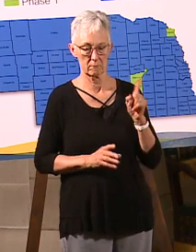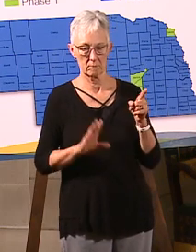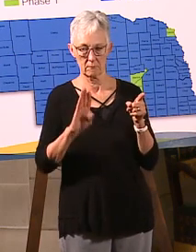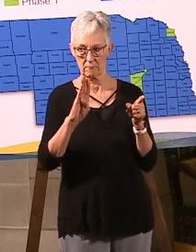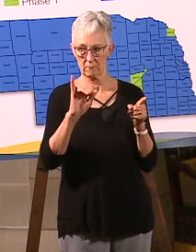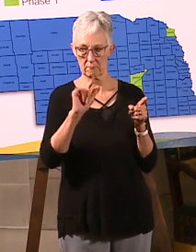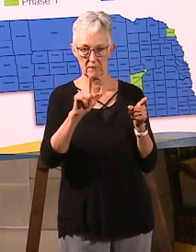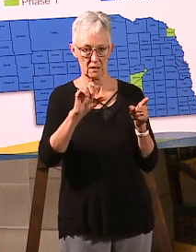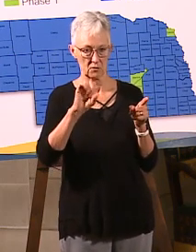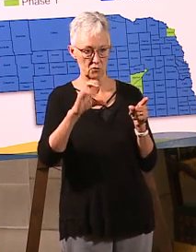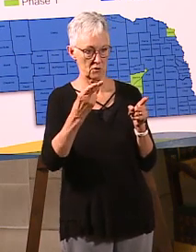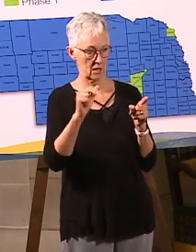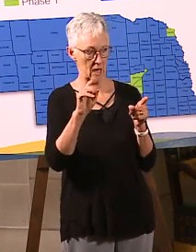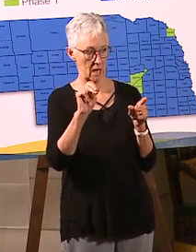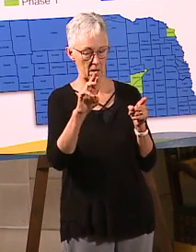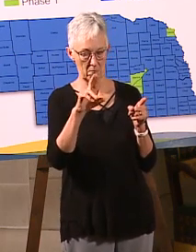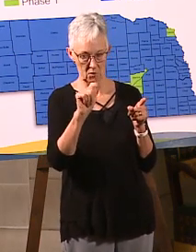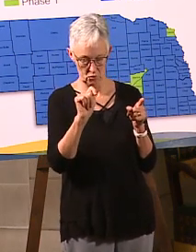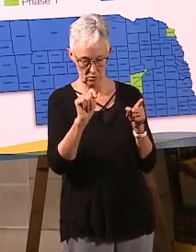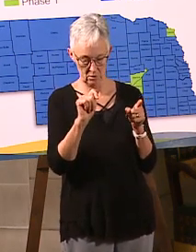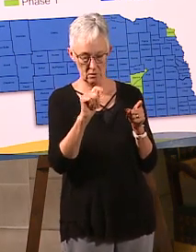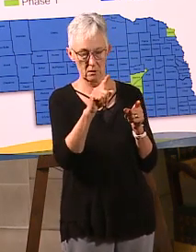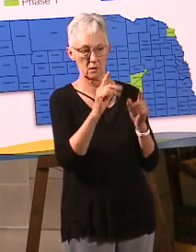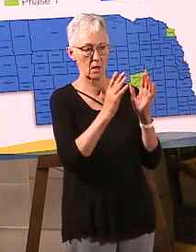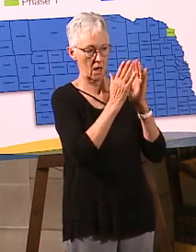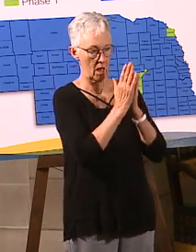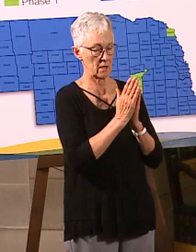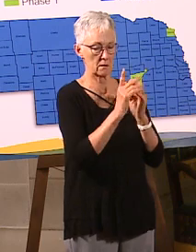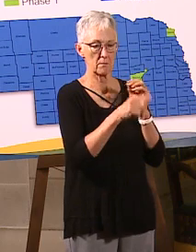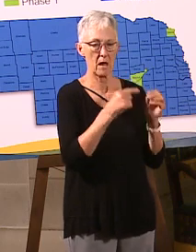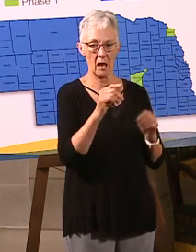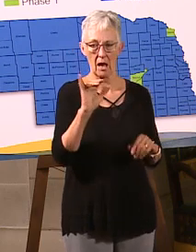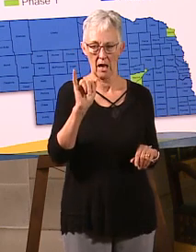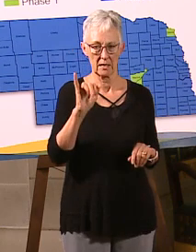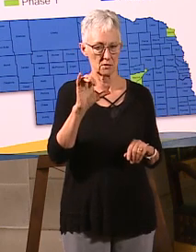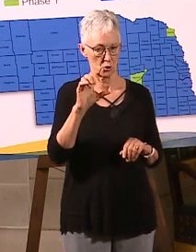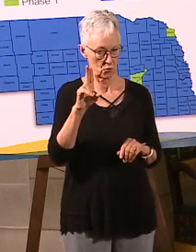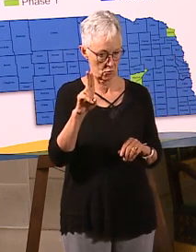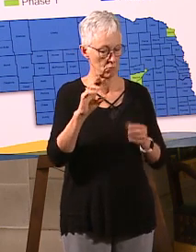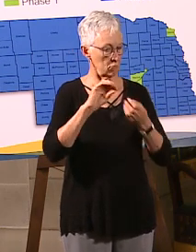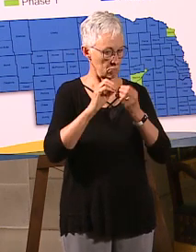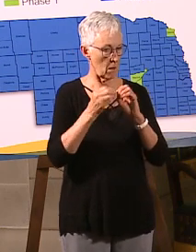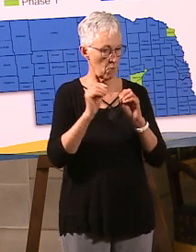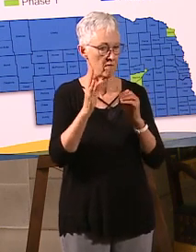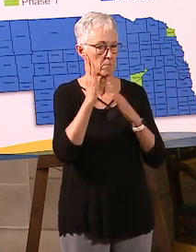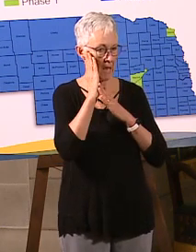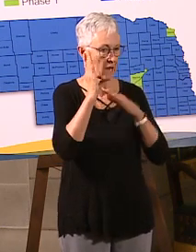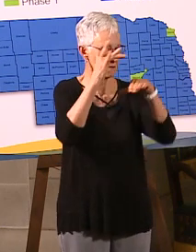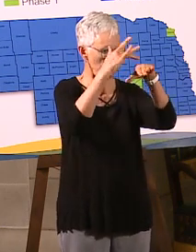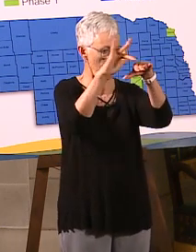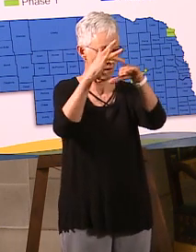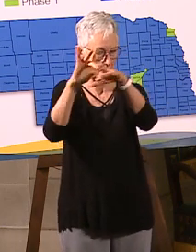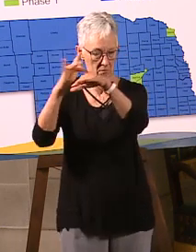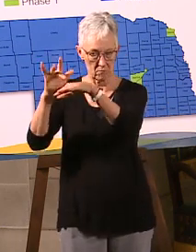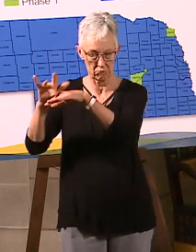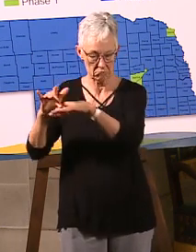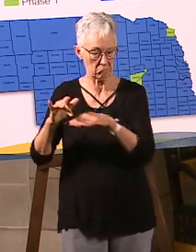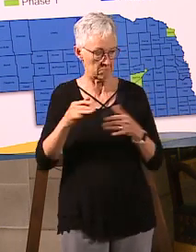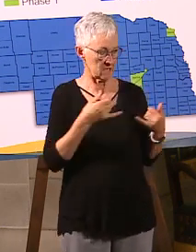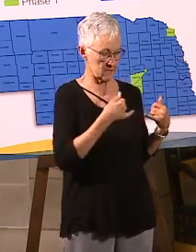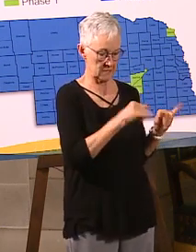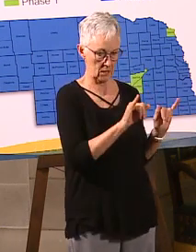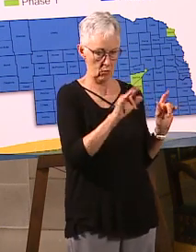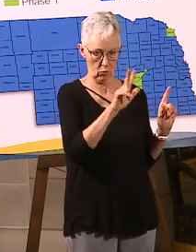Shammert is asking about the ICU bed availability, which is still at 36% statewide.